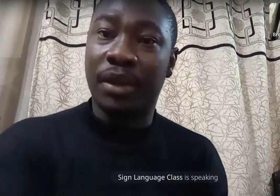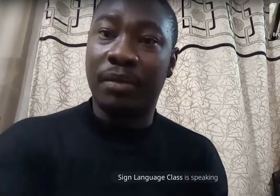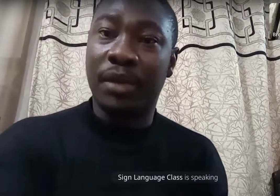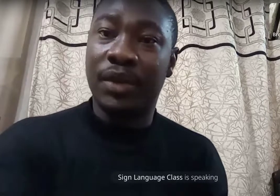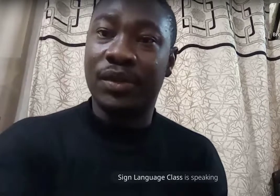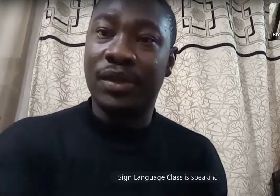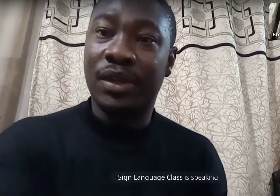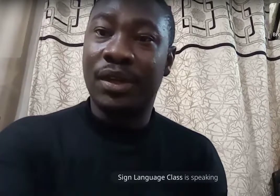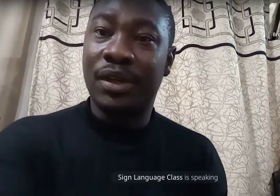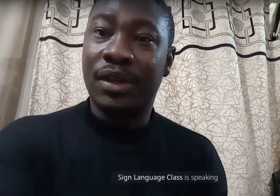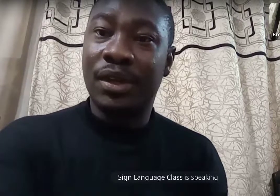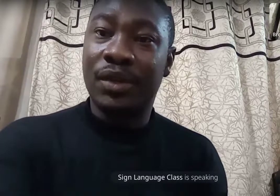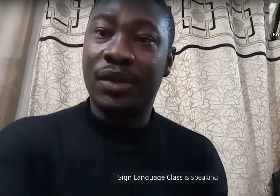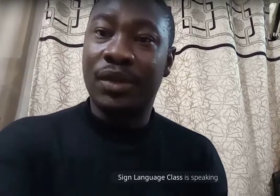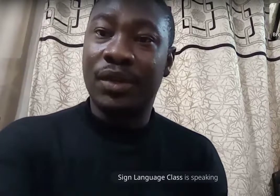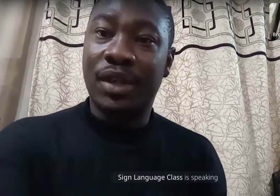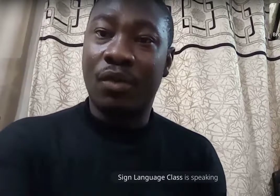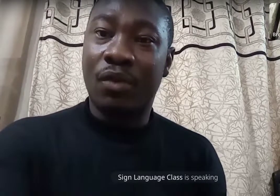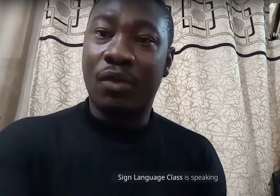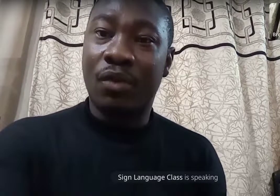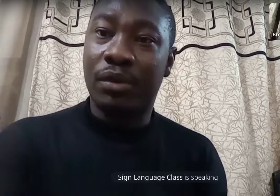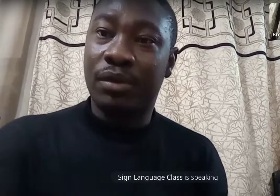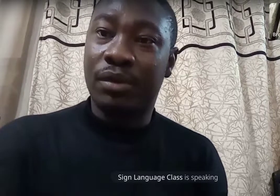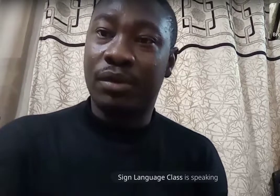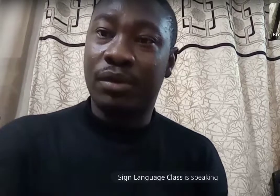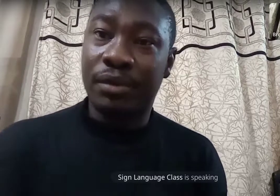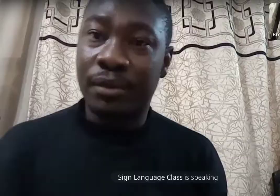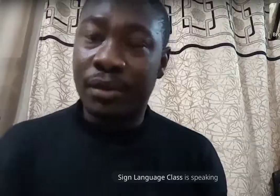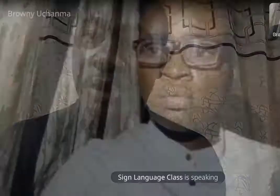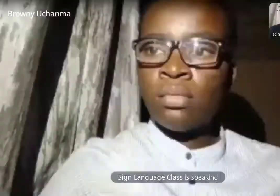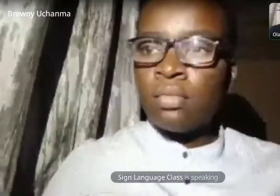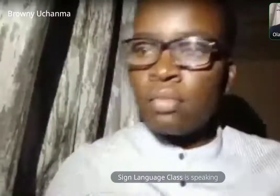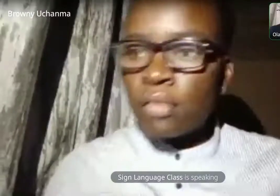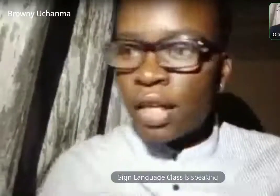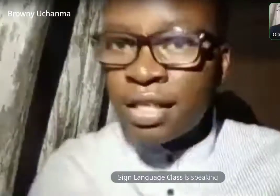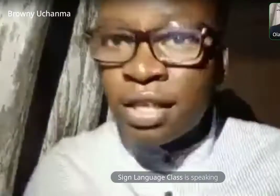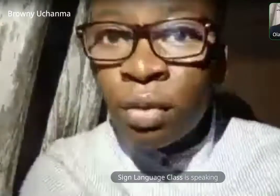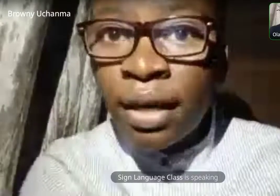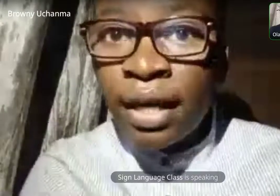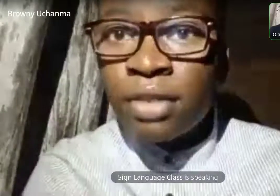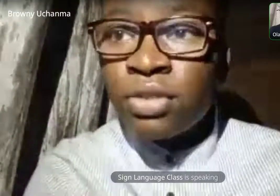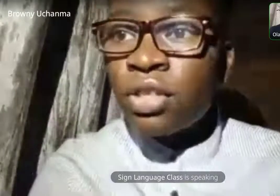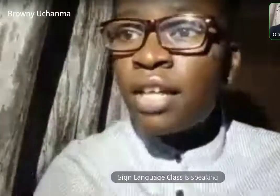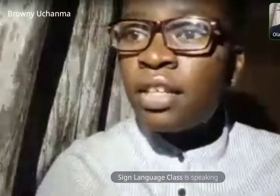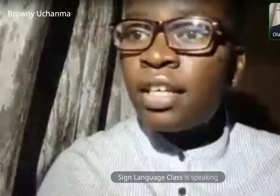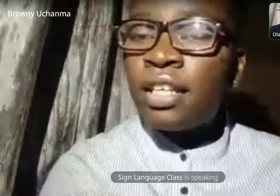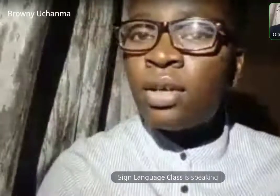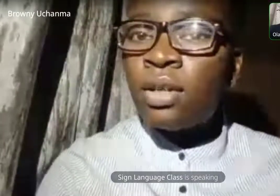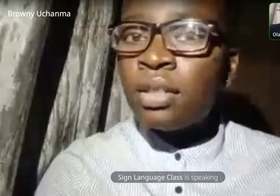how well. Are you able to see from your end? Okay, I've seen Oluwakemi.